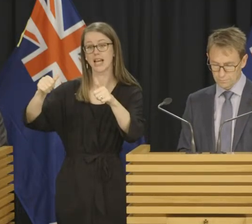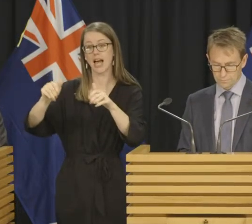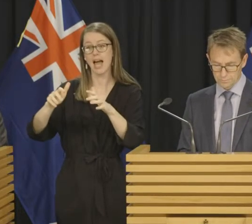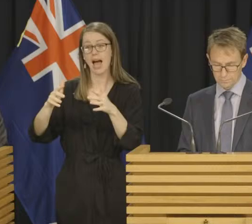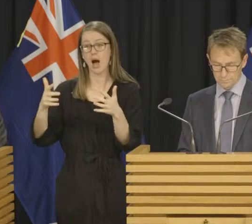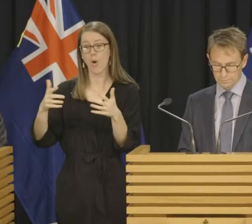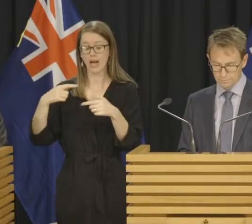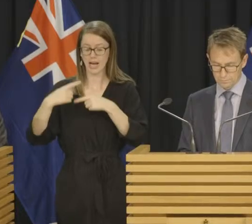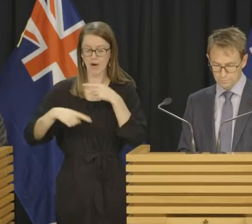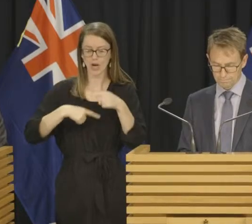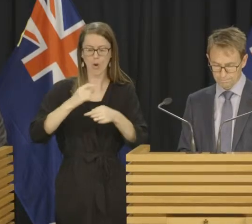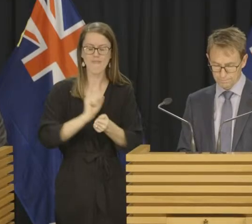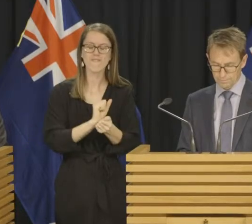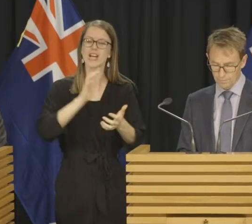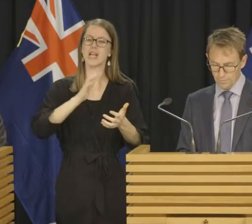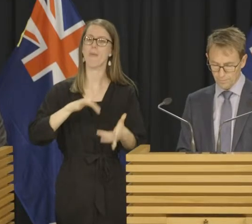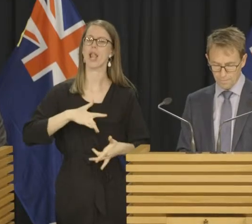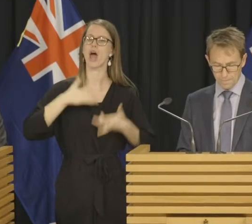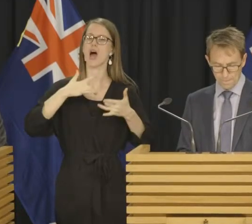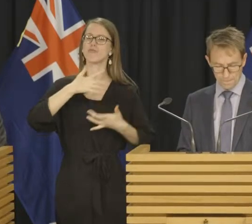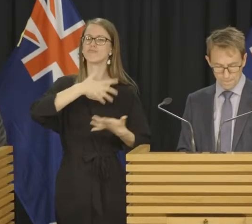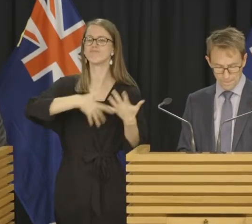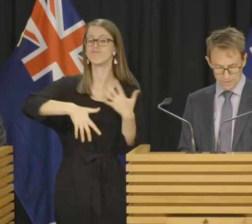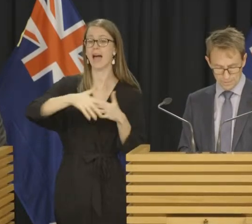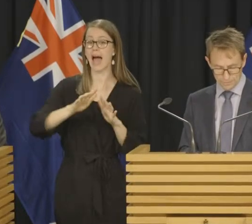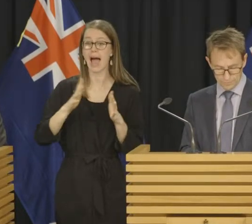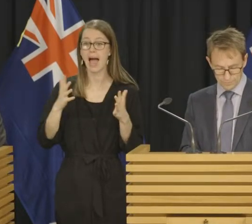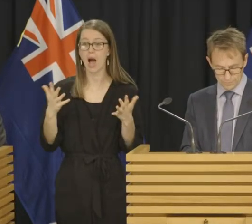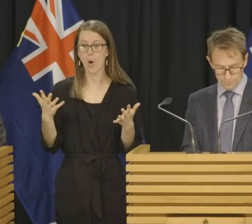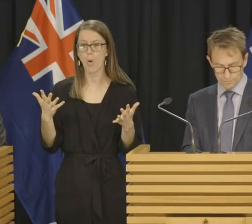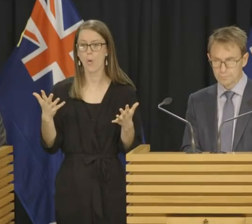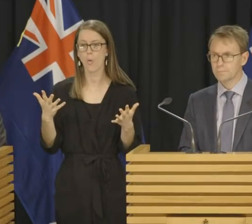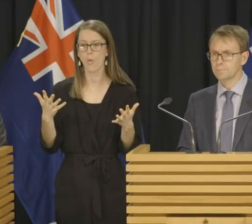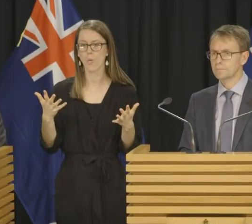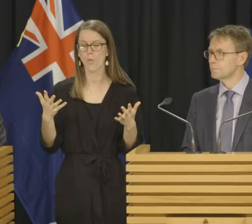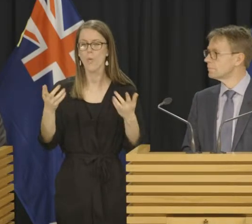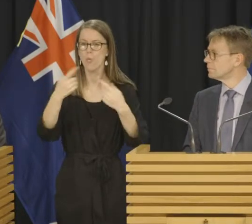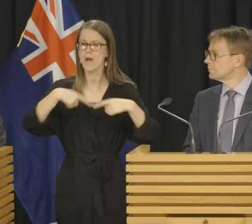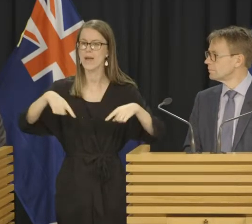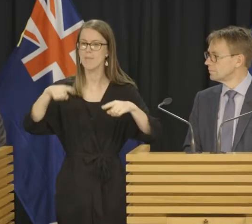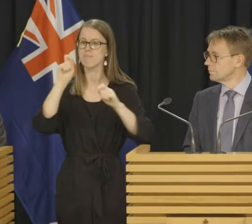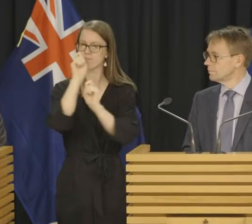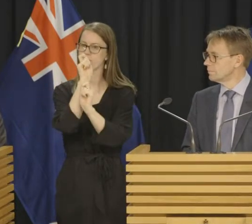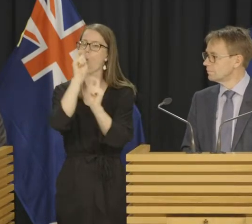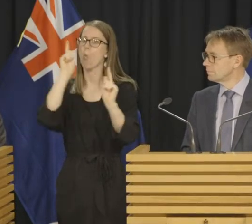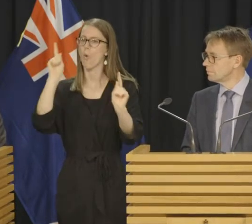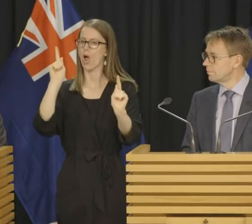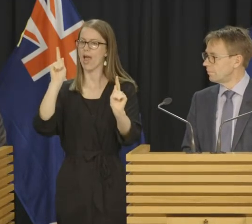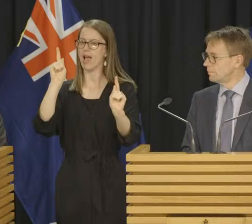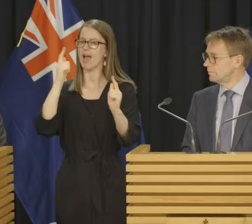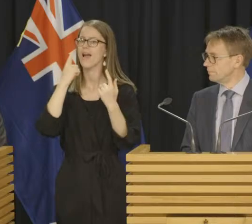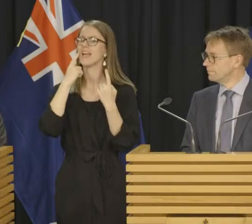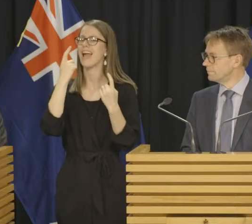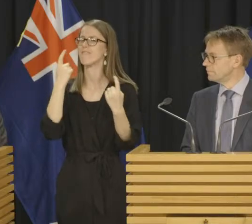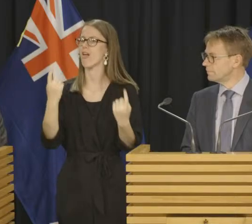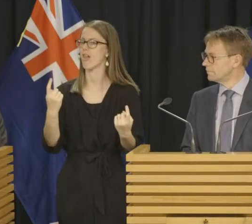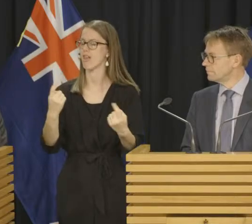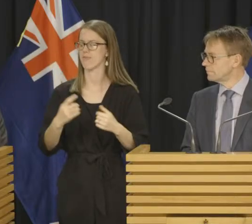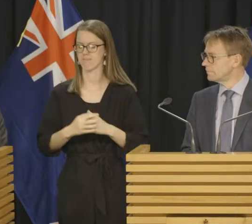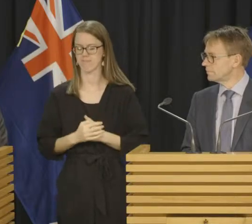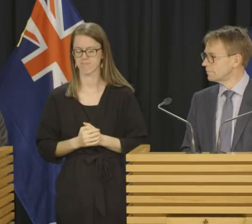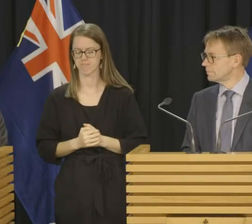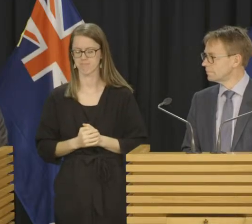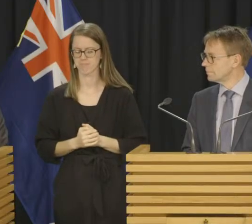the freedoms that we all now enjoy, is to stay ever vigilant. While it's also